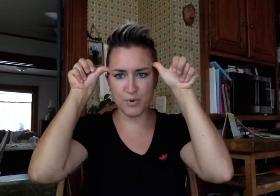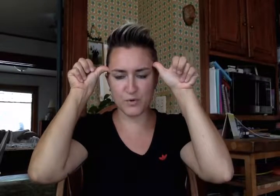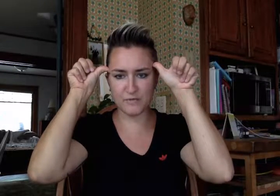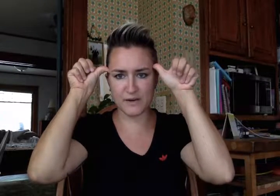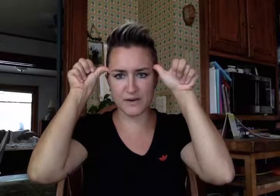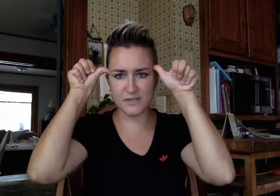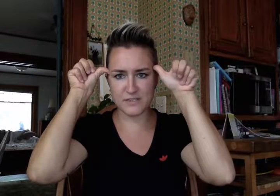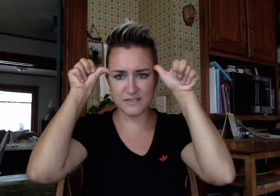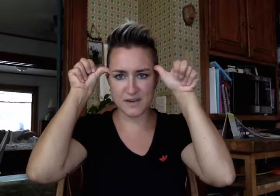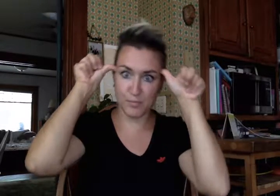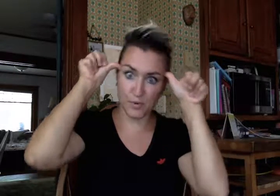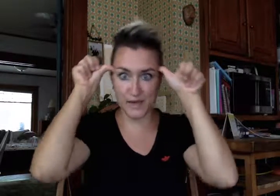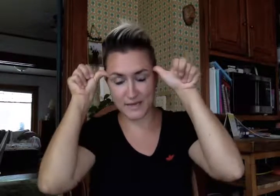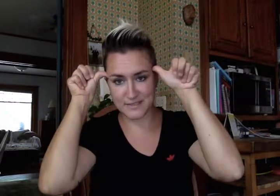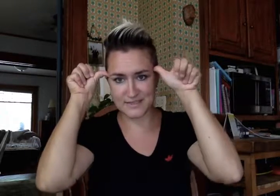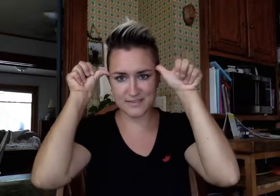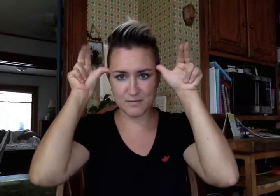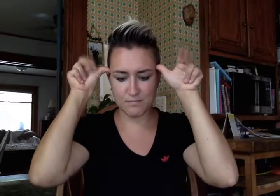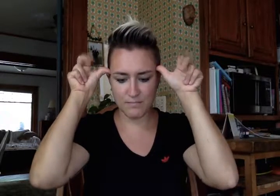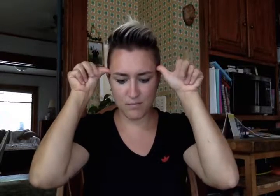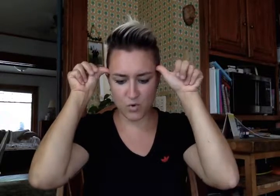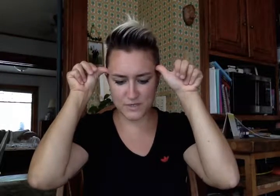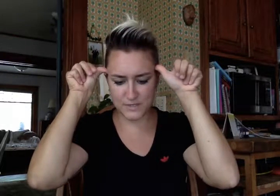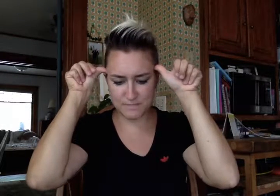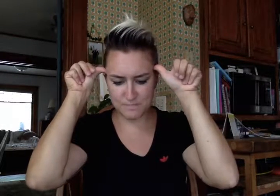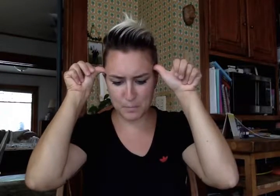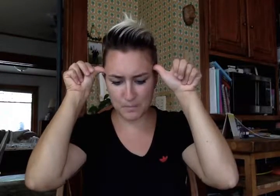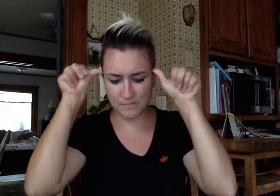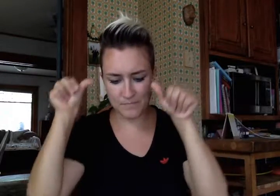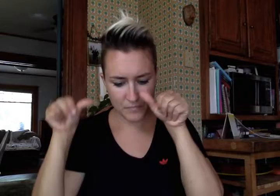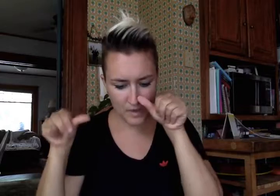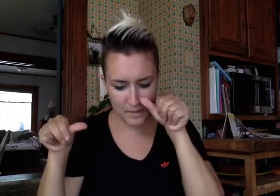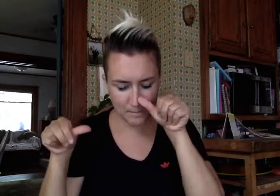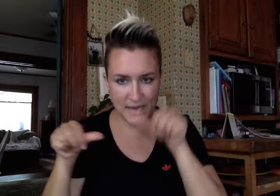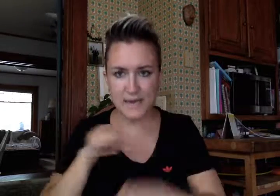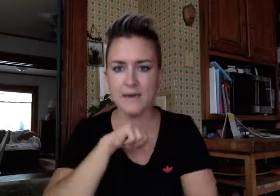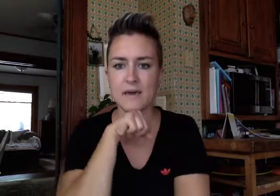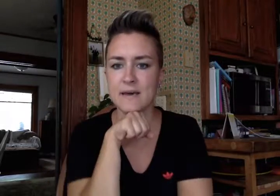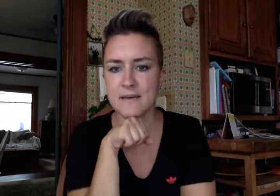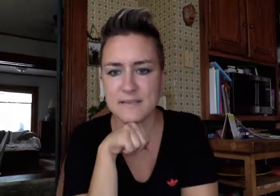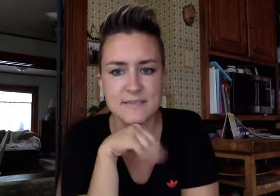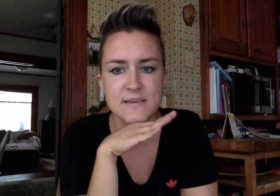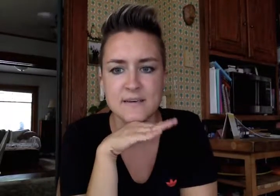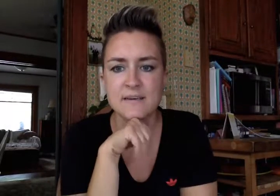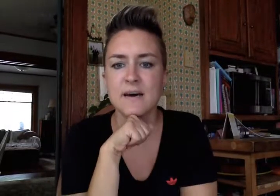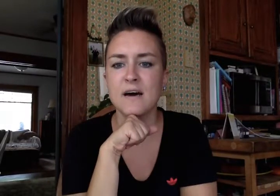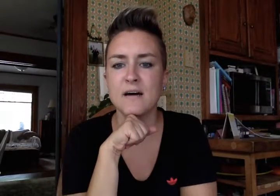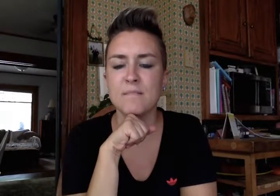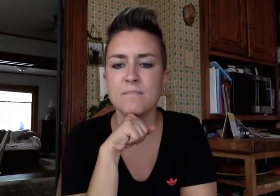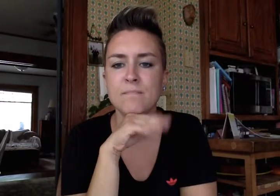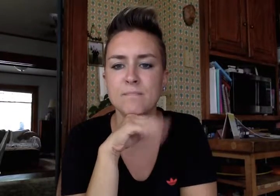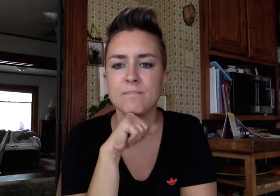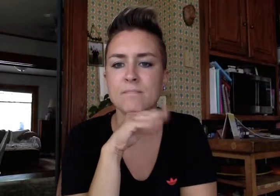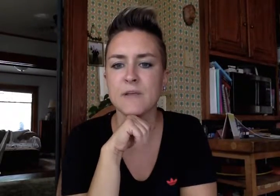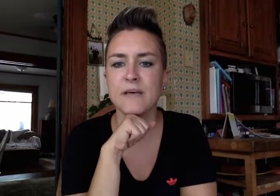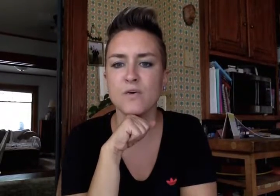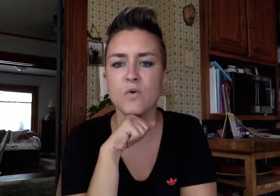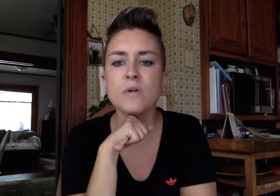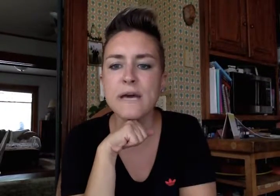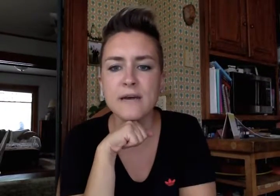both fingers on both hands. Horse. Pig is like the whole hand